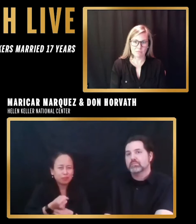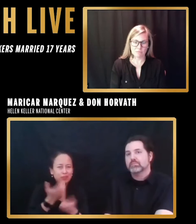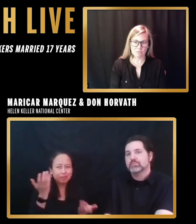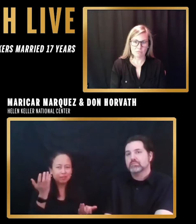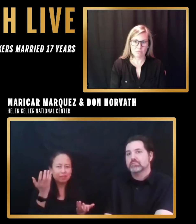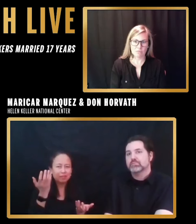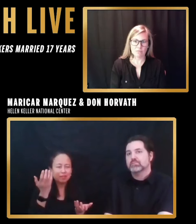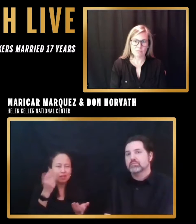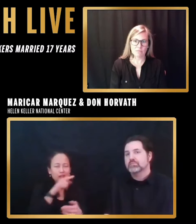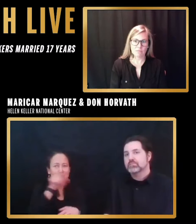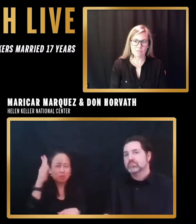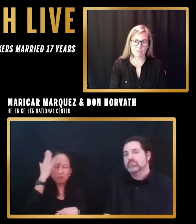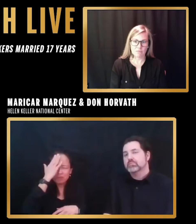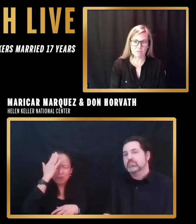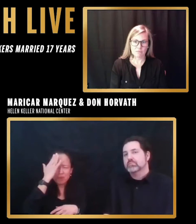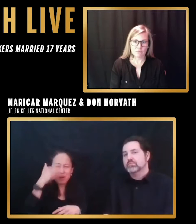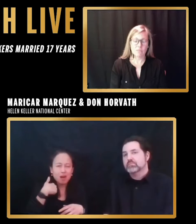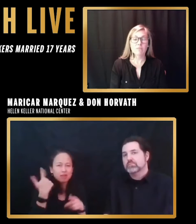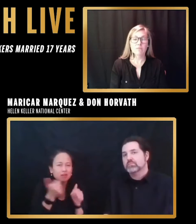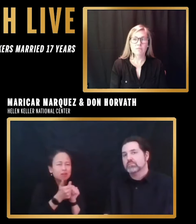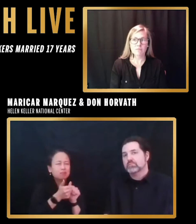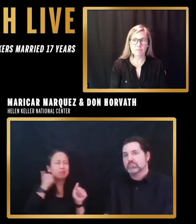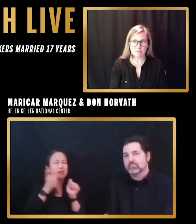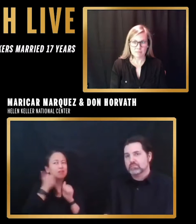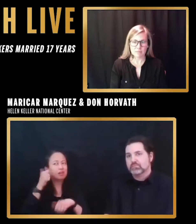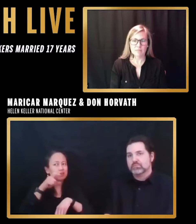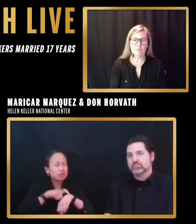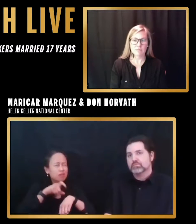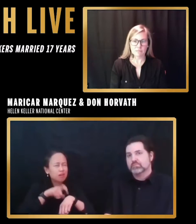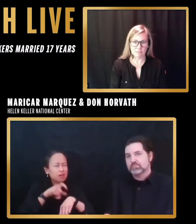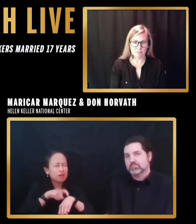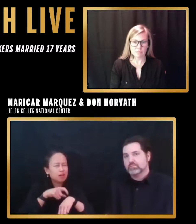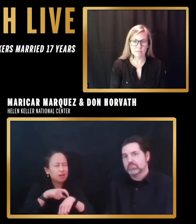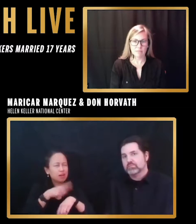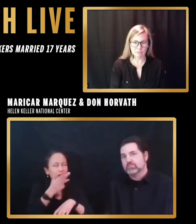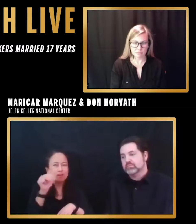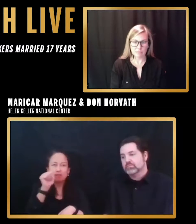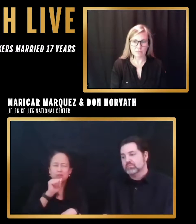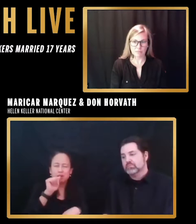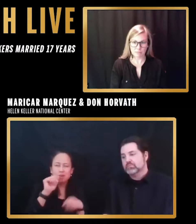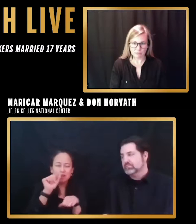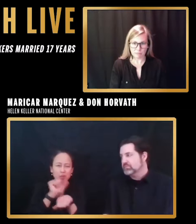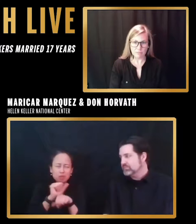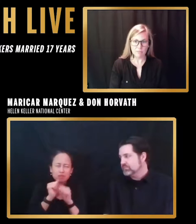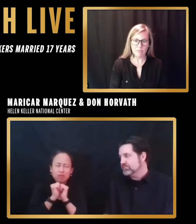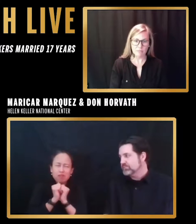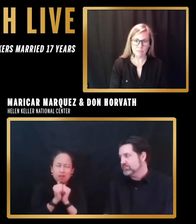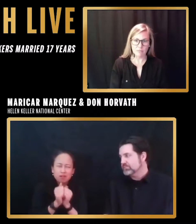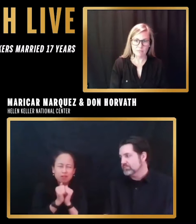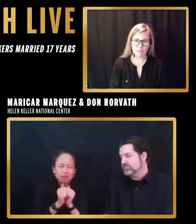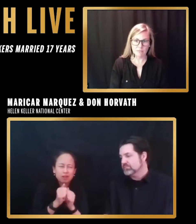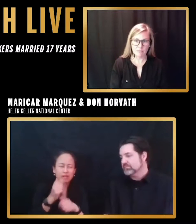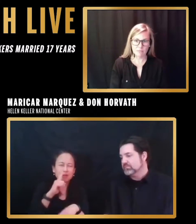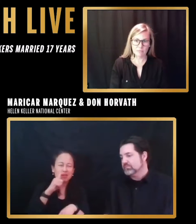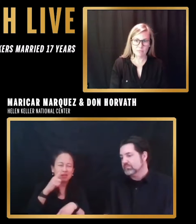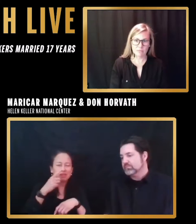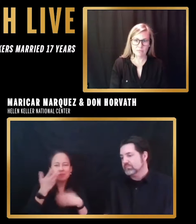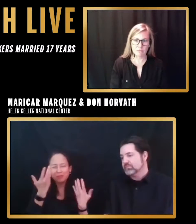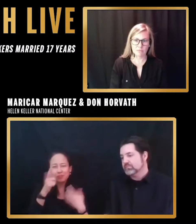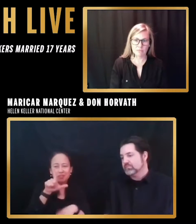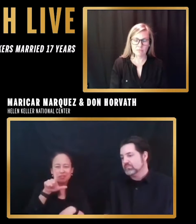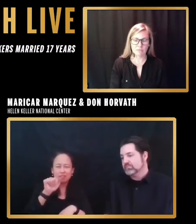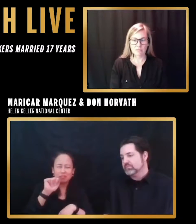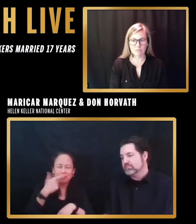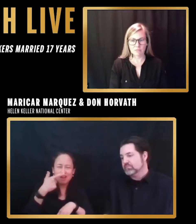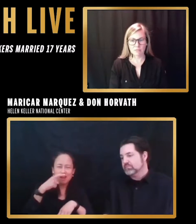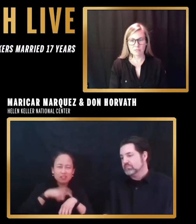it, and it's basically a summary of what everybody is saying. So I am a little bit behind everybody else, and thankfully